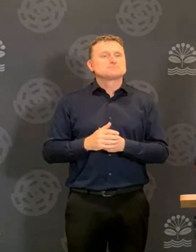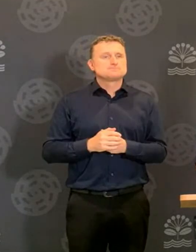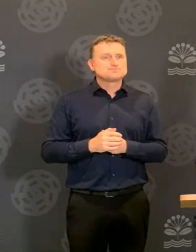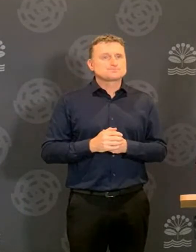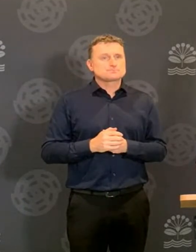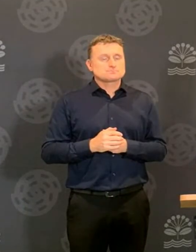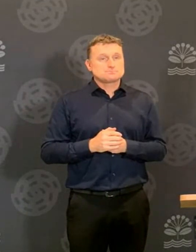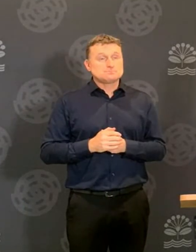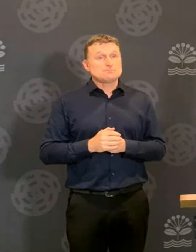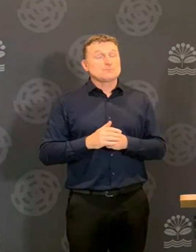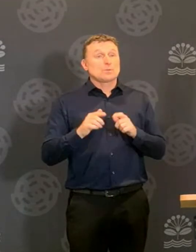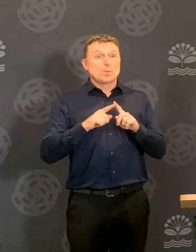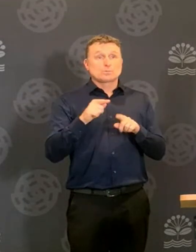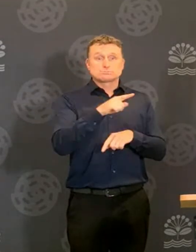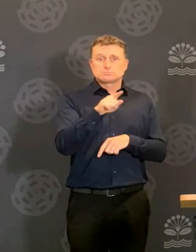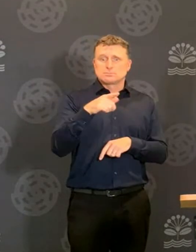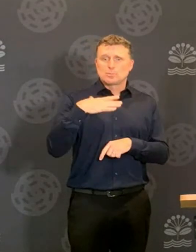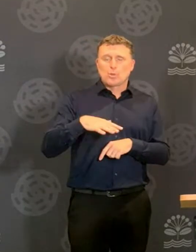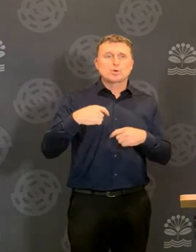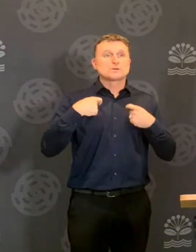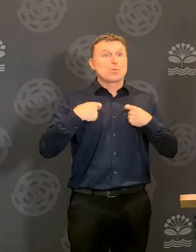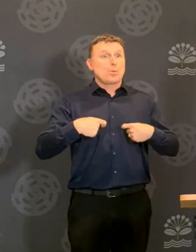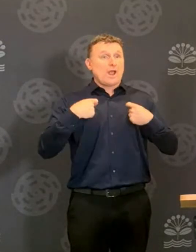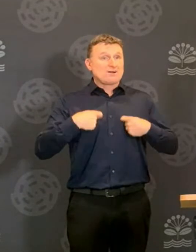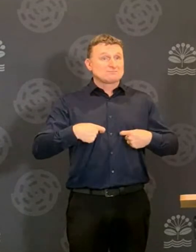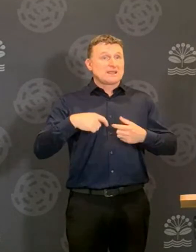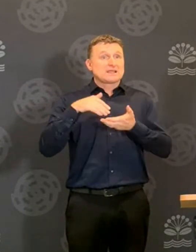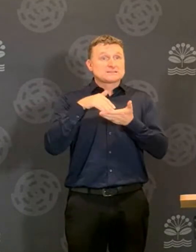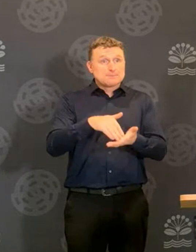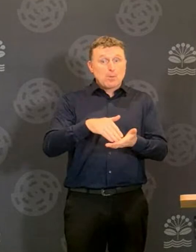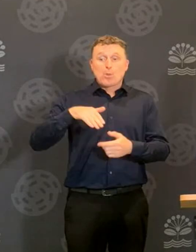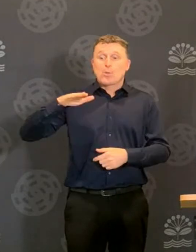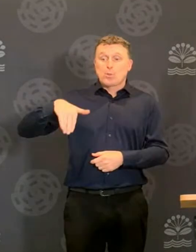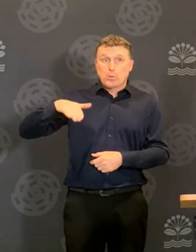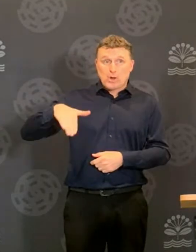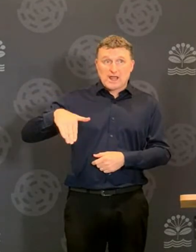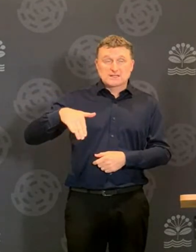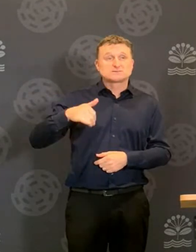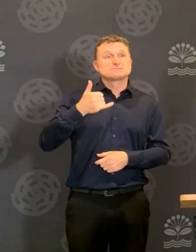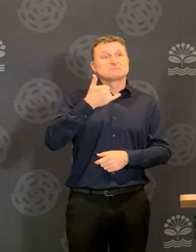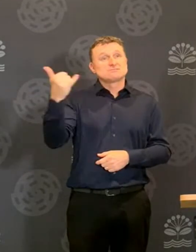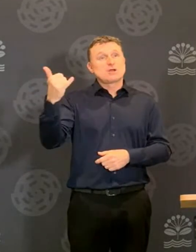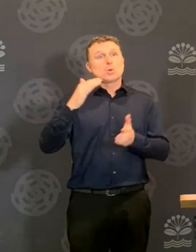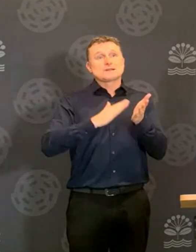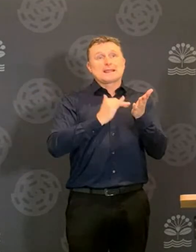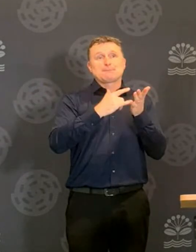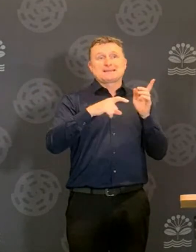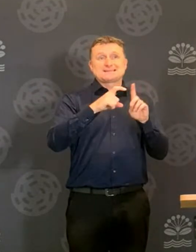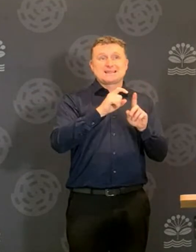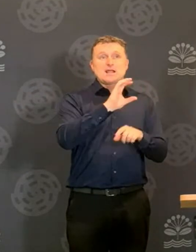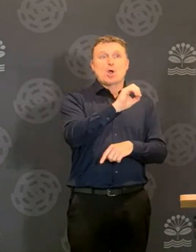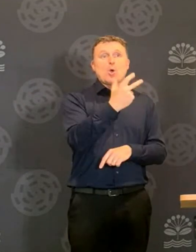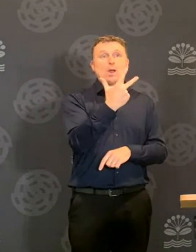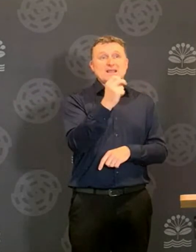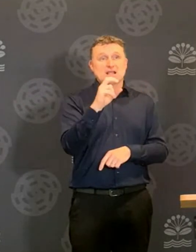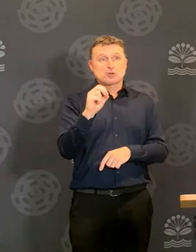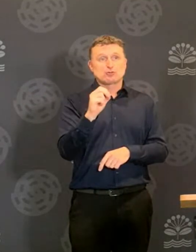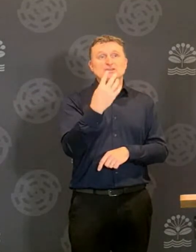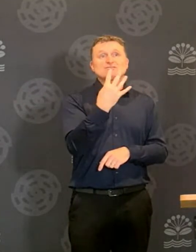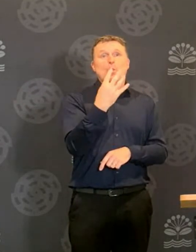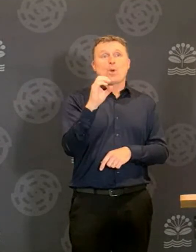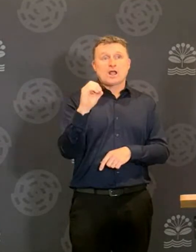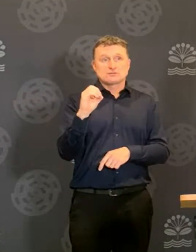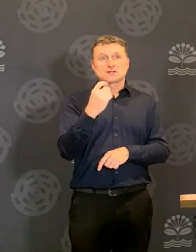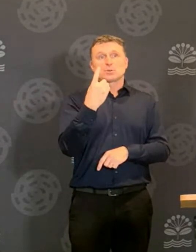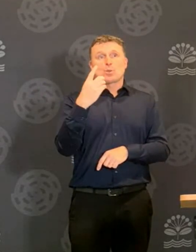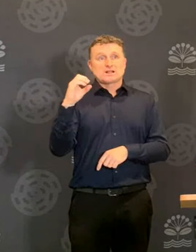the option for additional welfare assistance through the Ministry of Social Development, and they can be reached 0800 400 100.